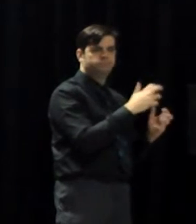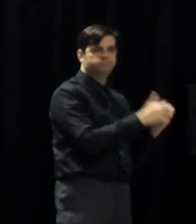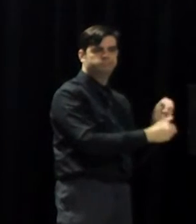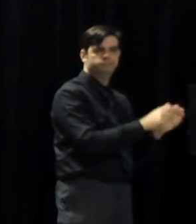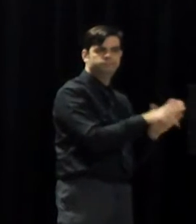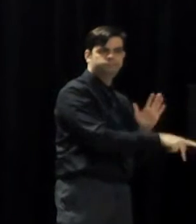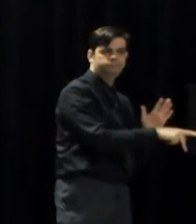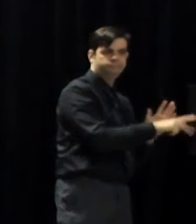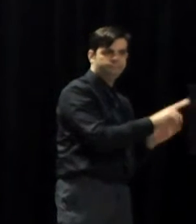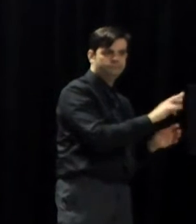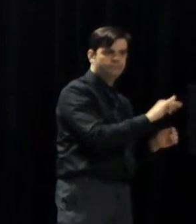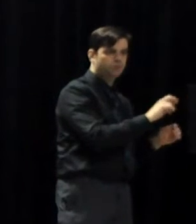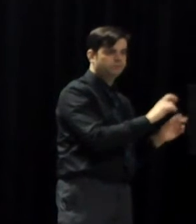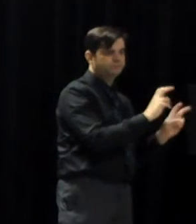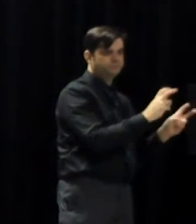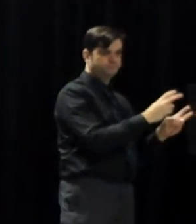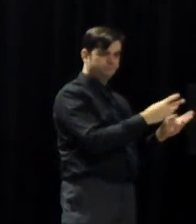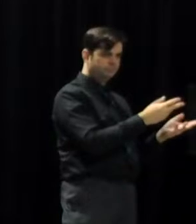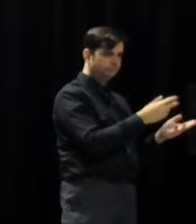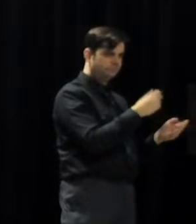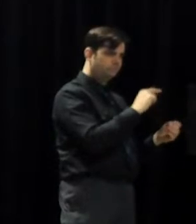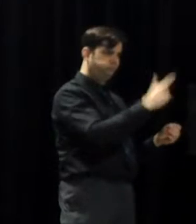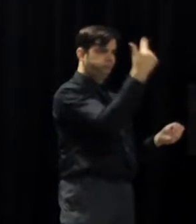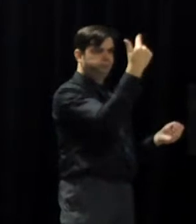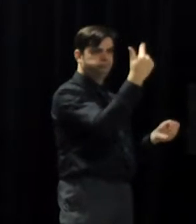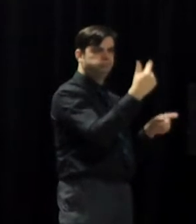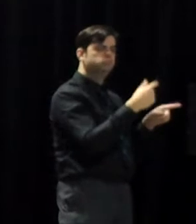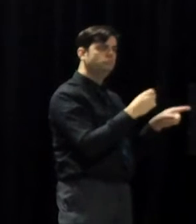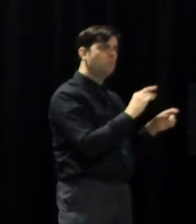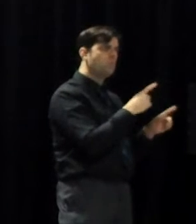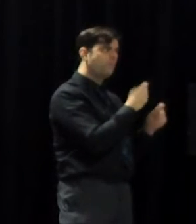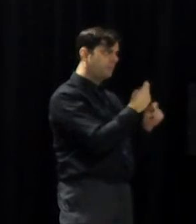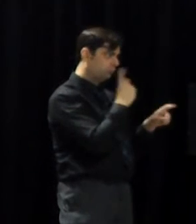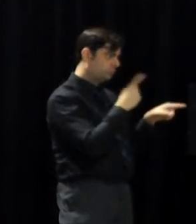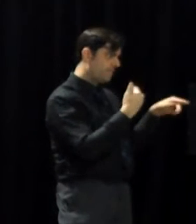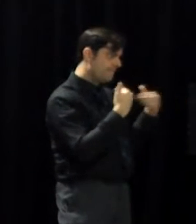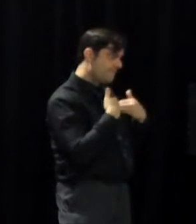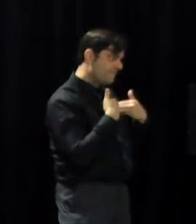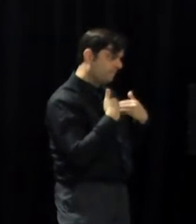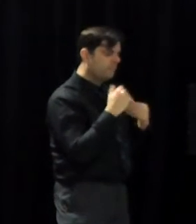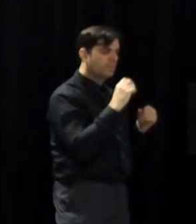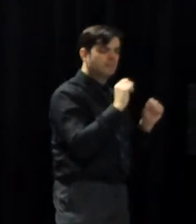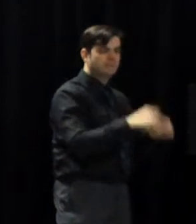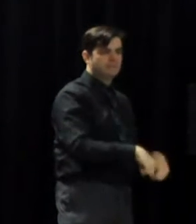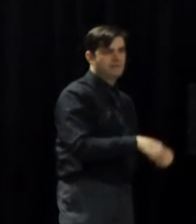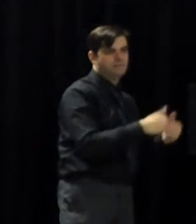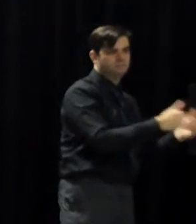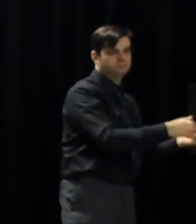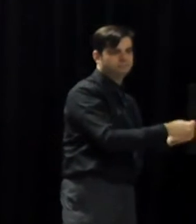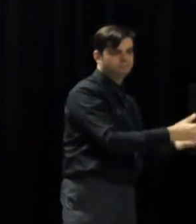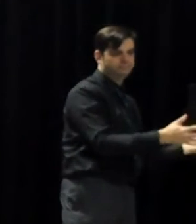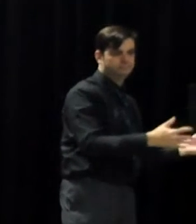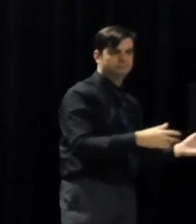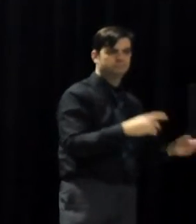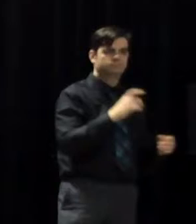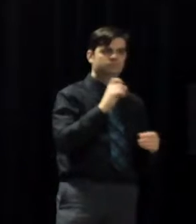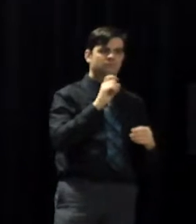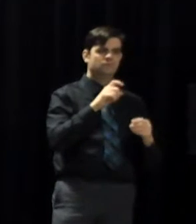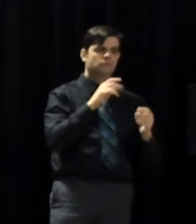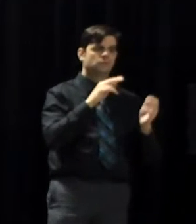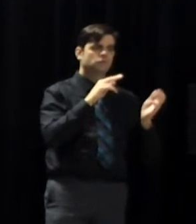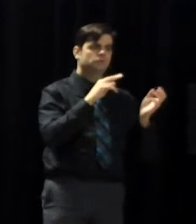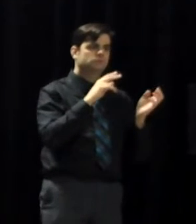infrastructure or not, but regardless, the certain type of healthcare professional will be getting vaccinated. And I believe what